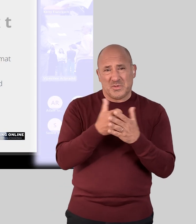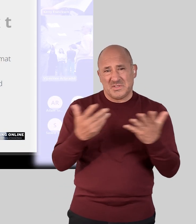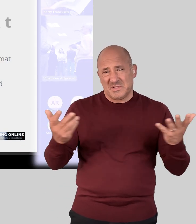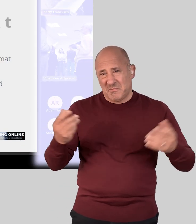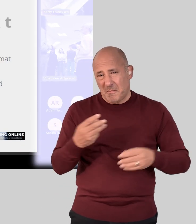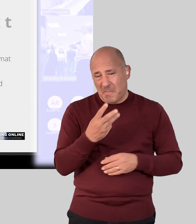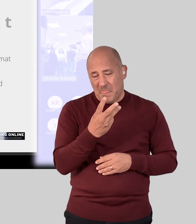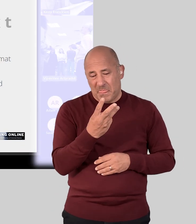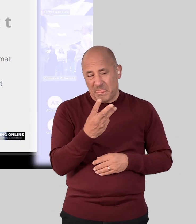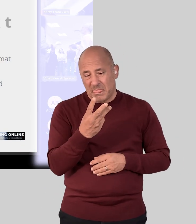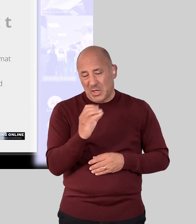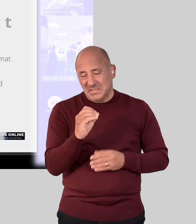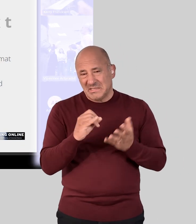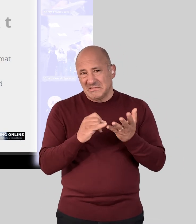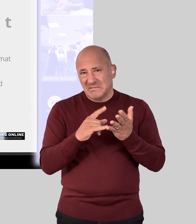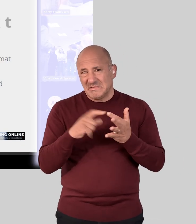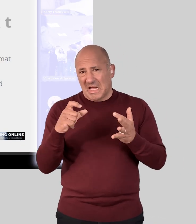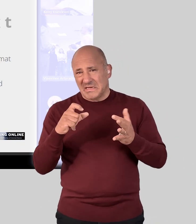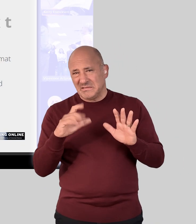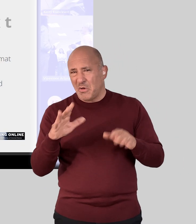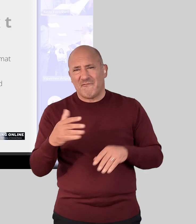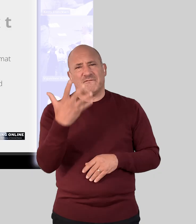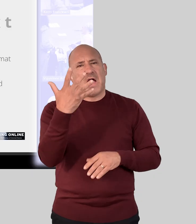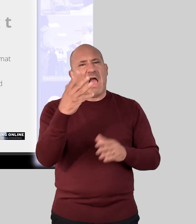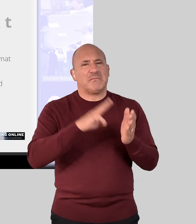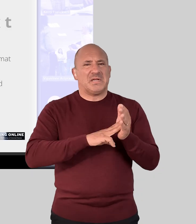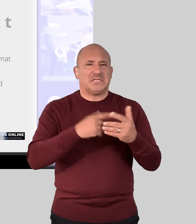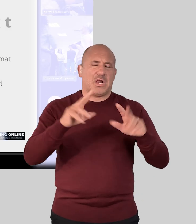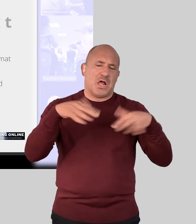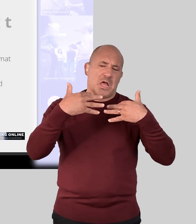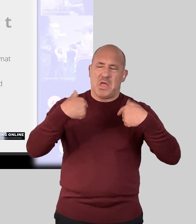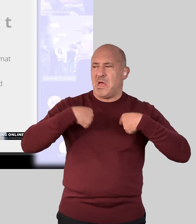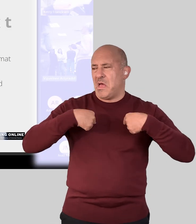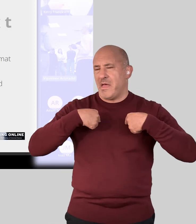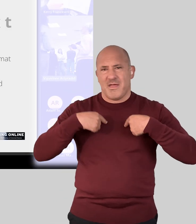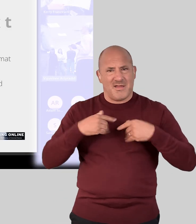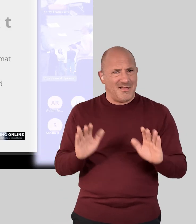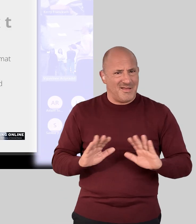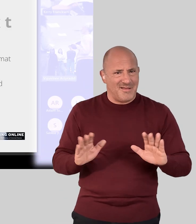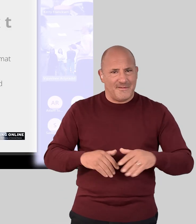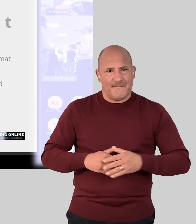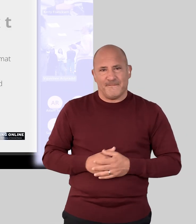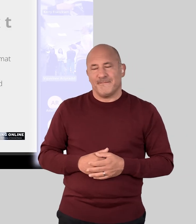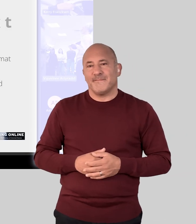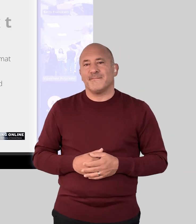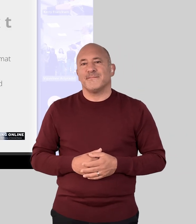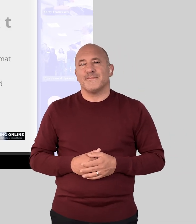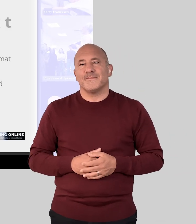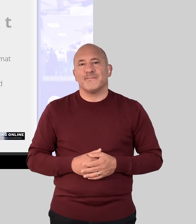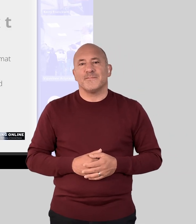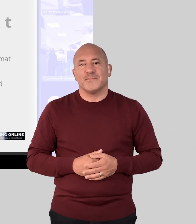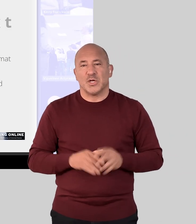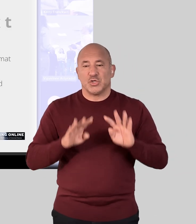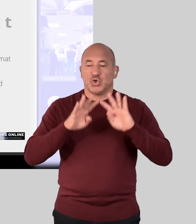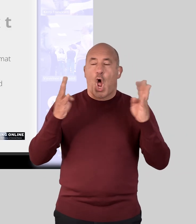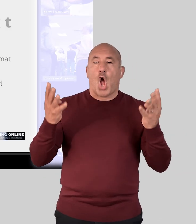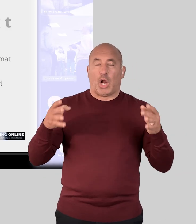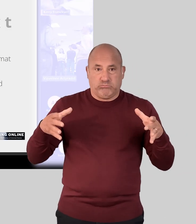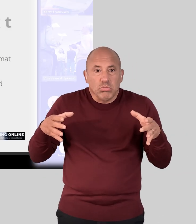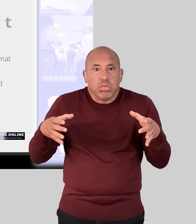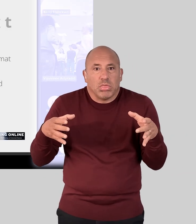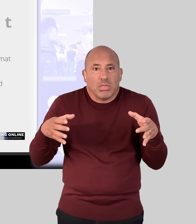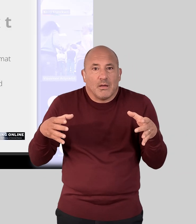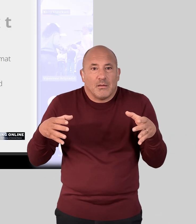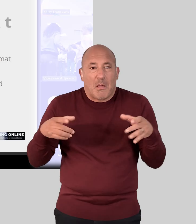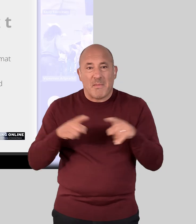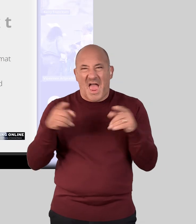generally are sort of like a 30-second thing, not a 5-minute, it's all about me moment. Choking the circle.